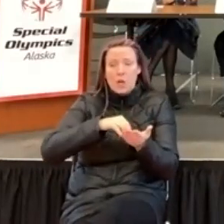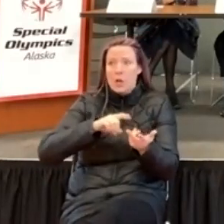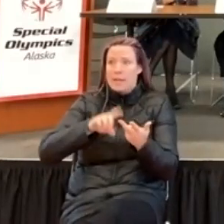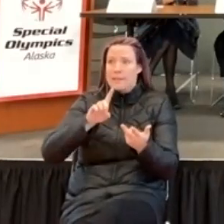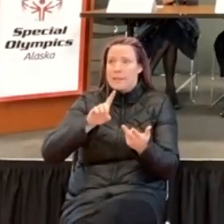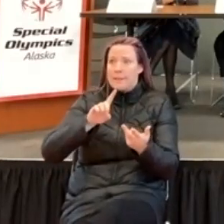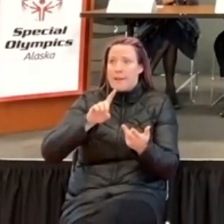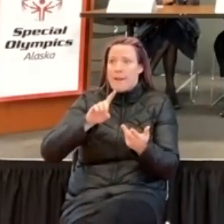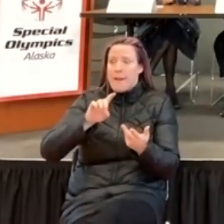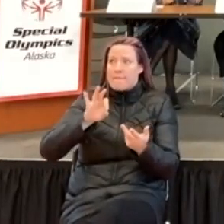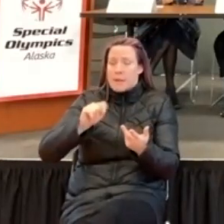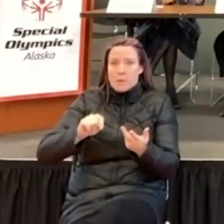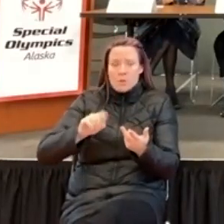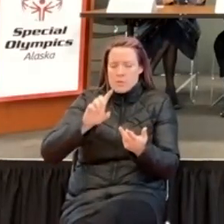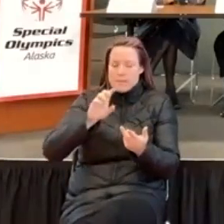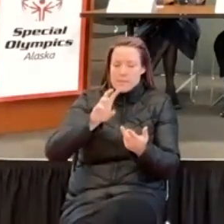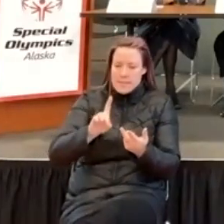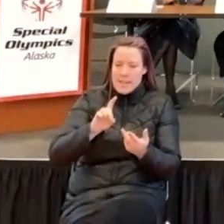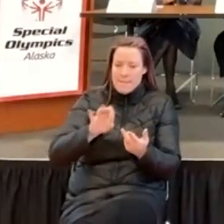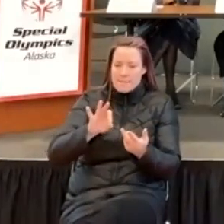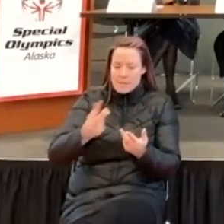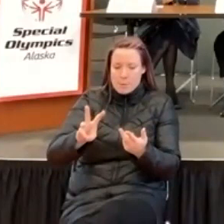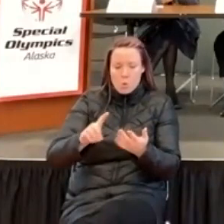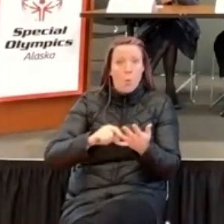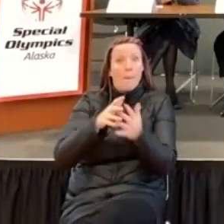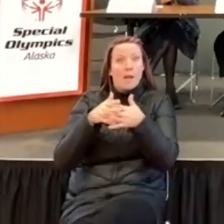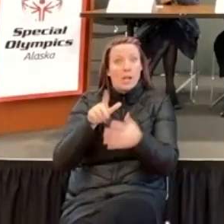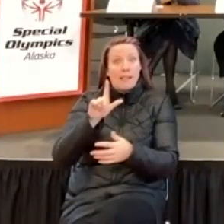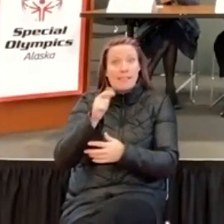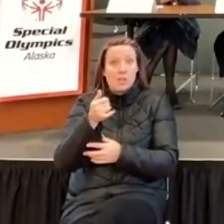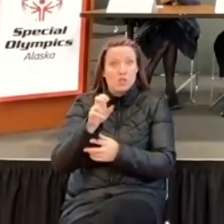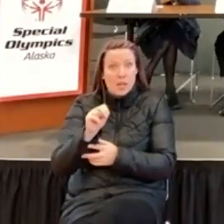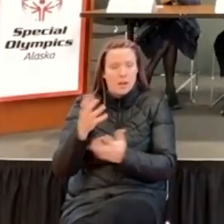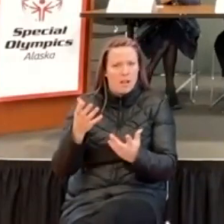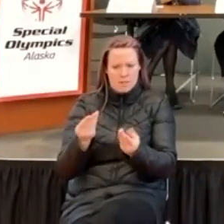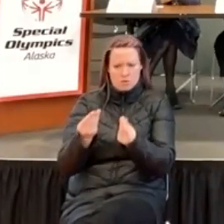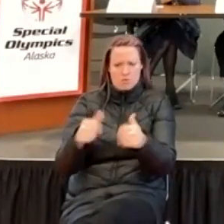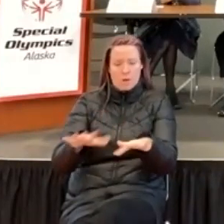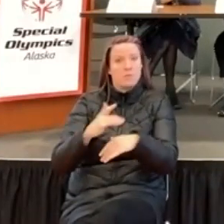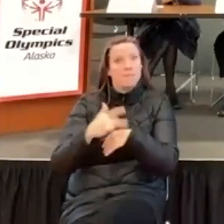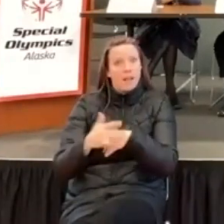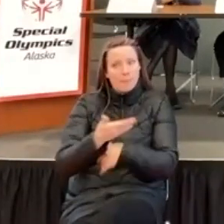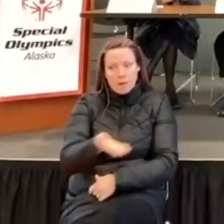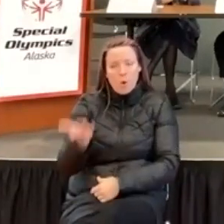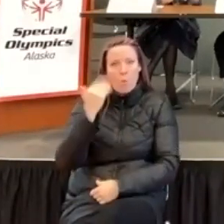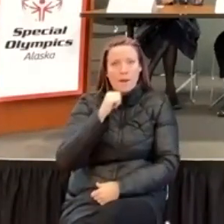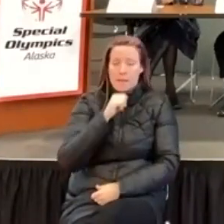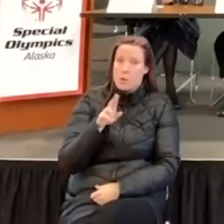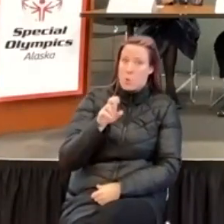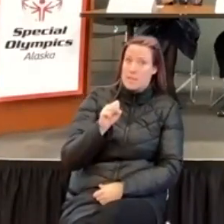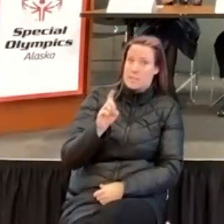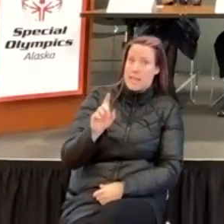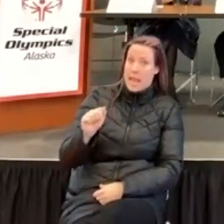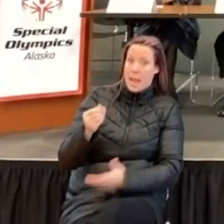VFWs, or American Legion posts? You know, the ground is available. There are USDA